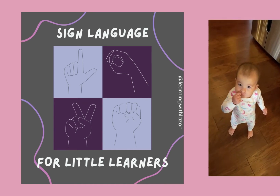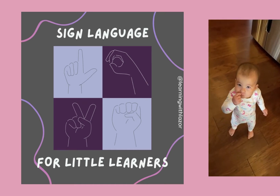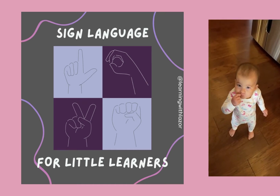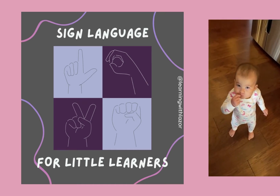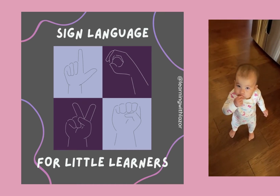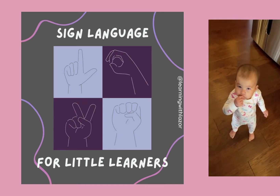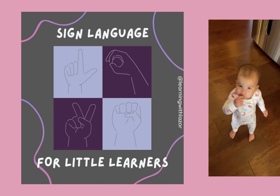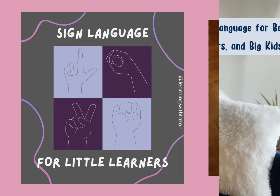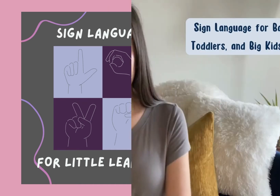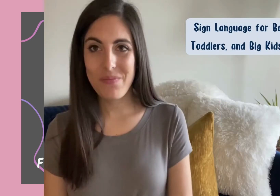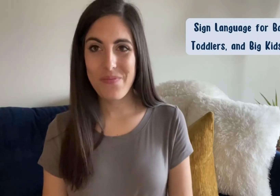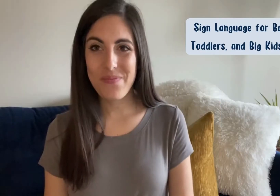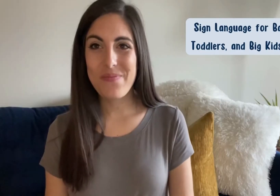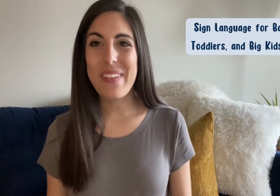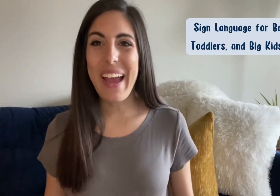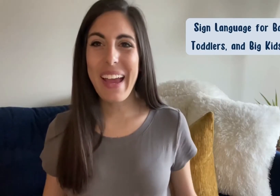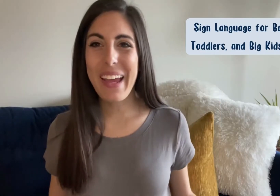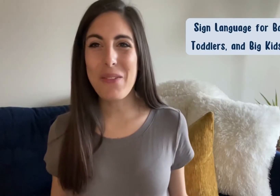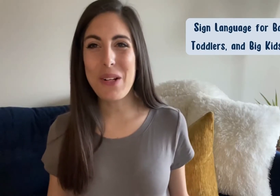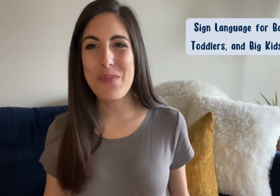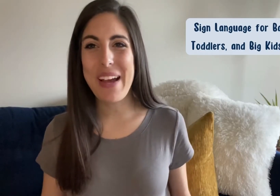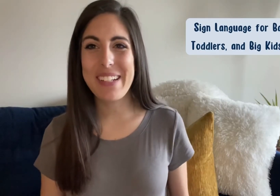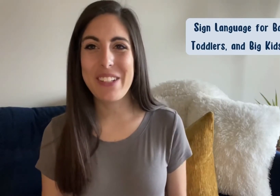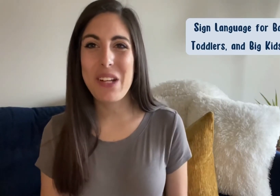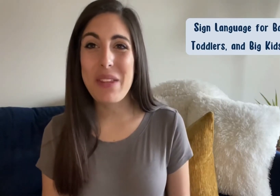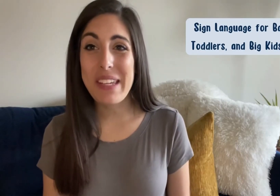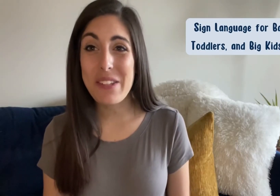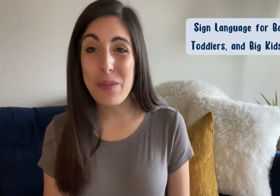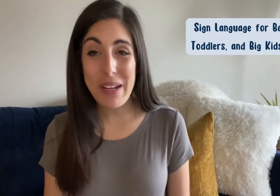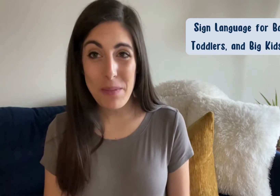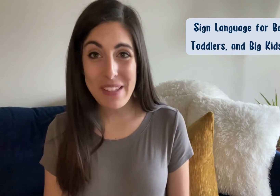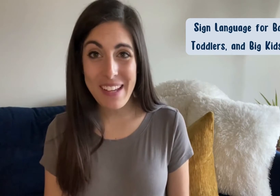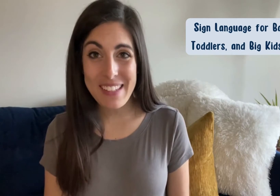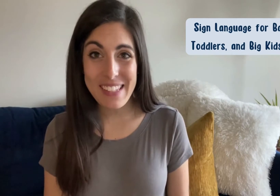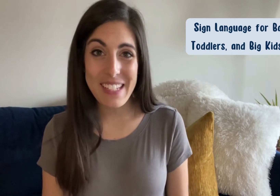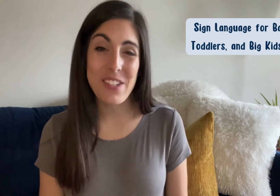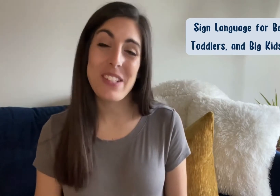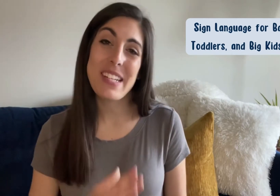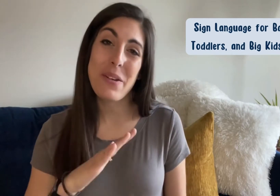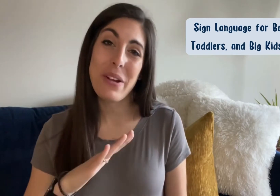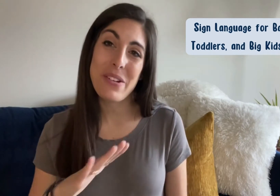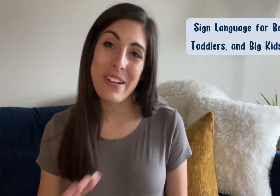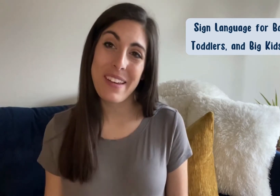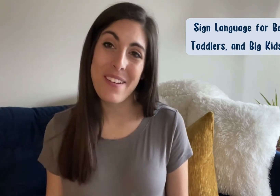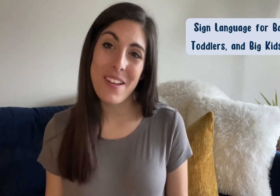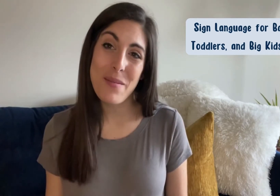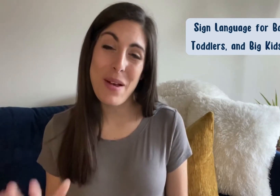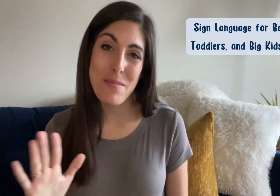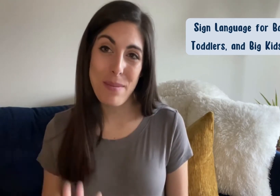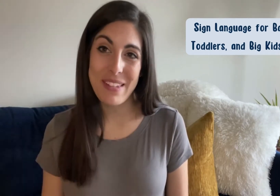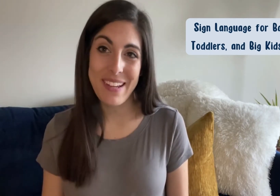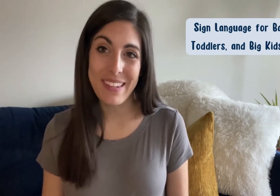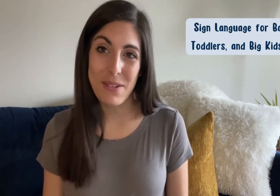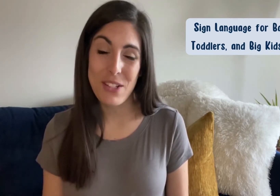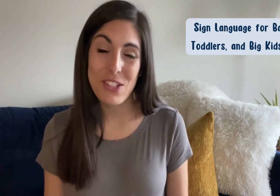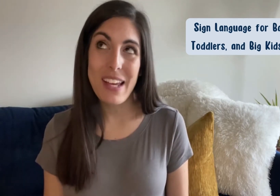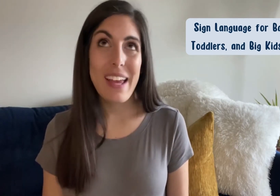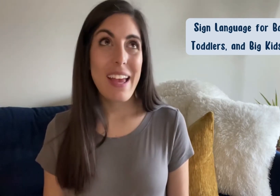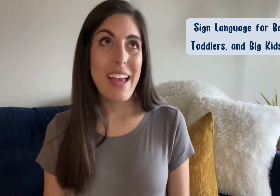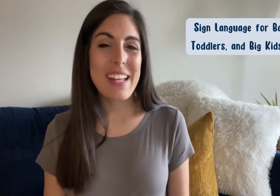Do you want to eat? Hey, and welcome back to Learning with Laser. My name is Allison Laser, and today we are talking all about baby sign language. And